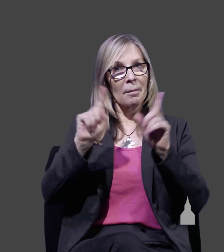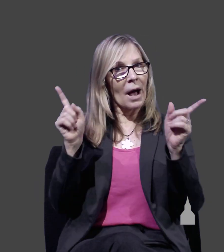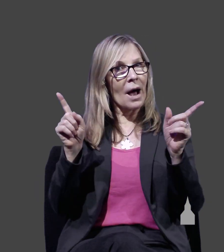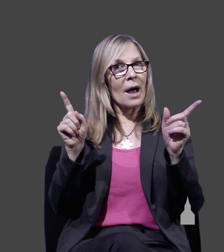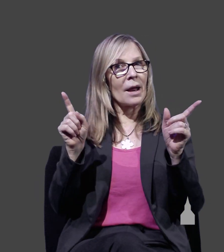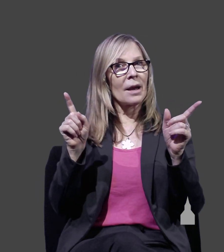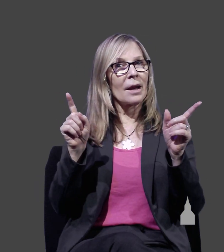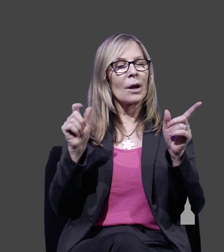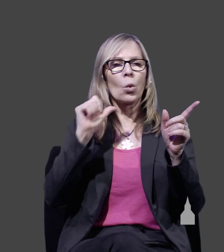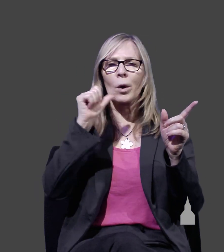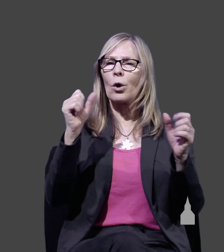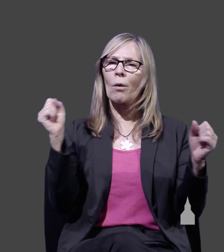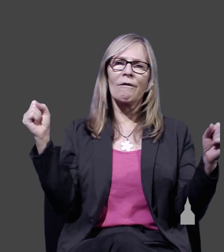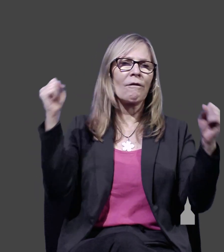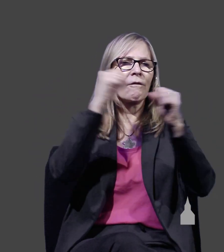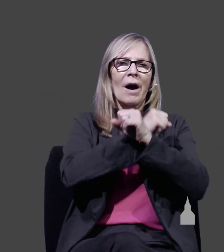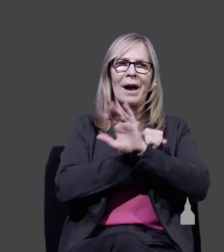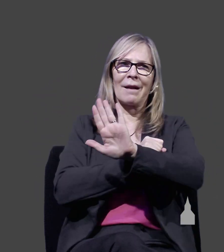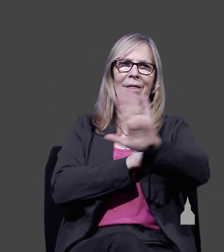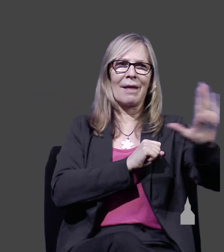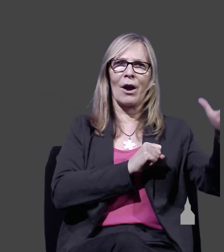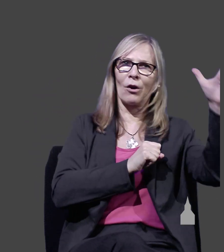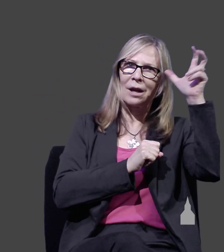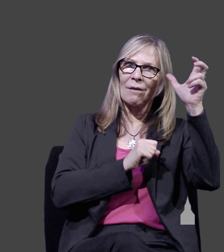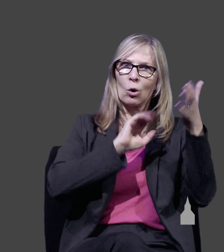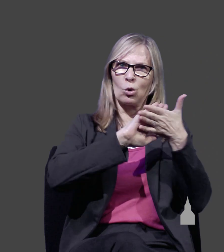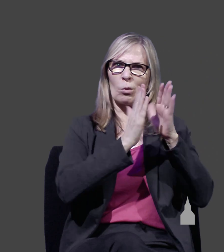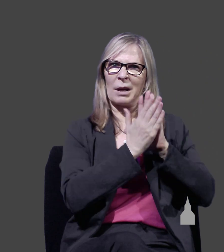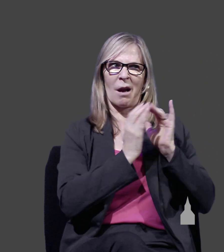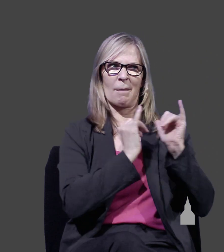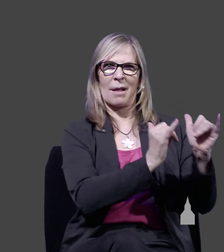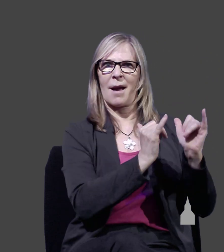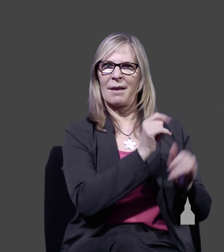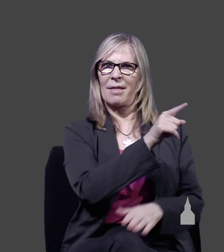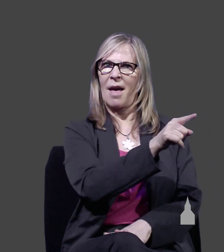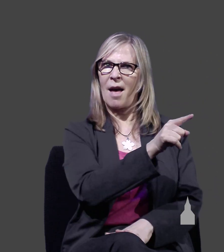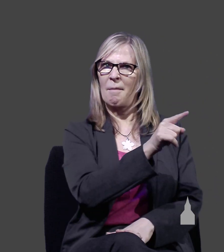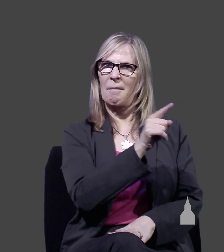But we don't combat their evil by becoming like them. We're different.